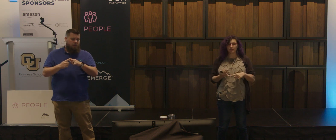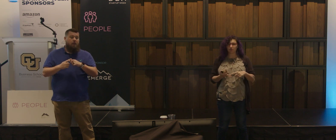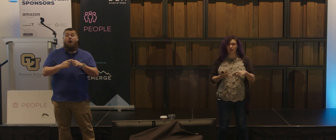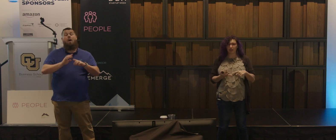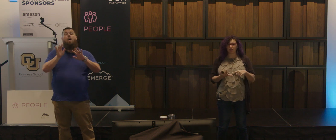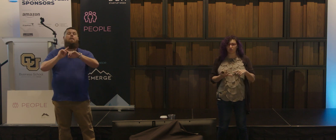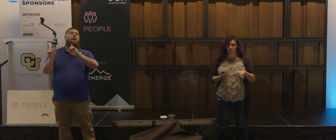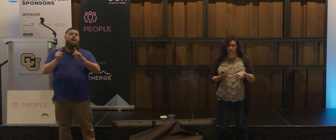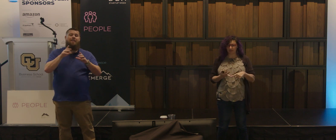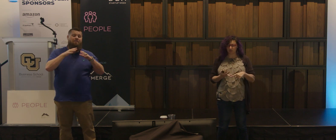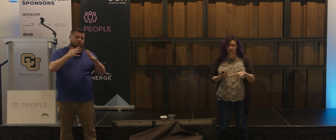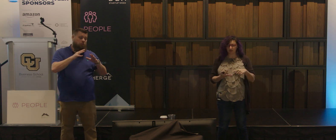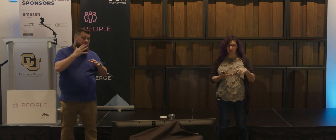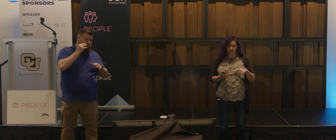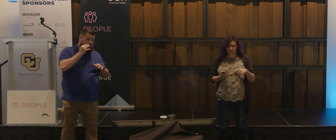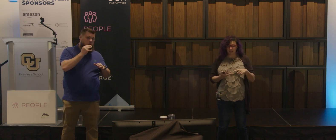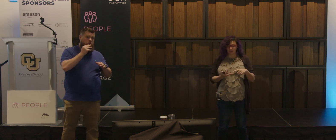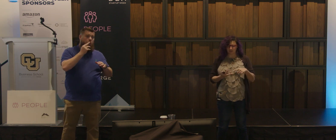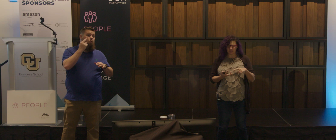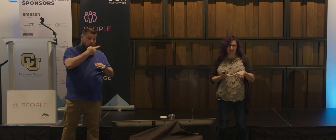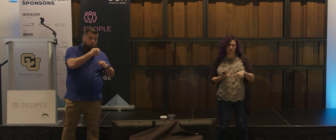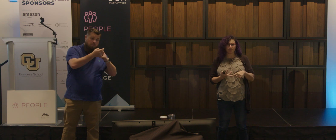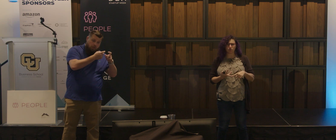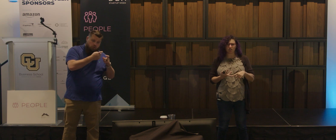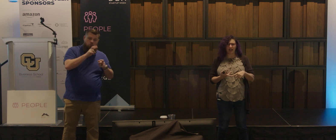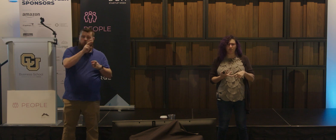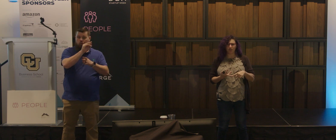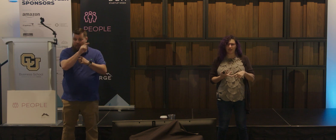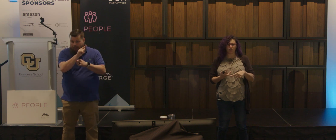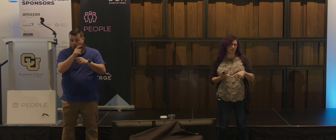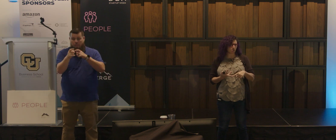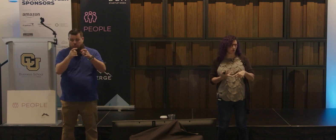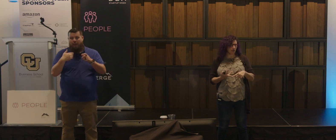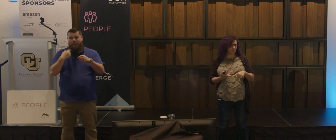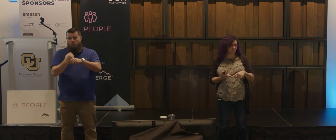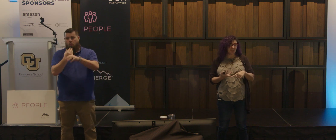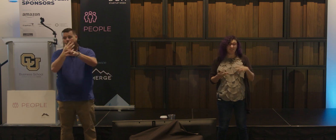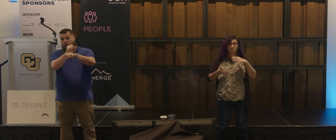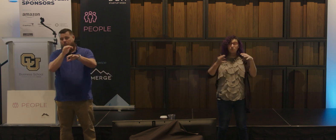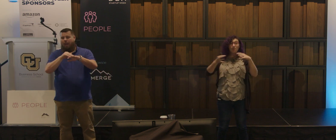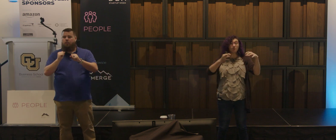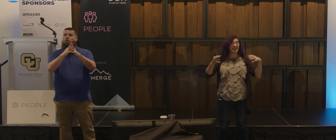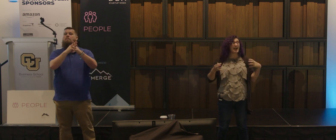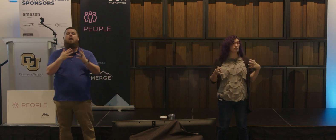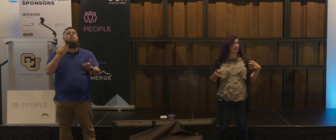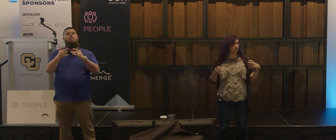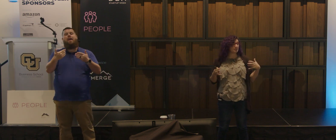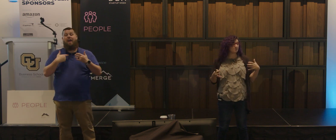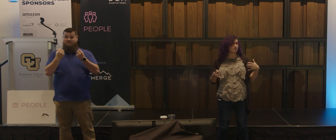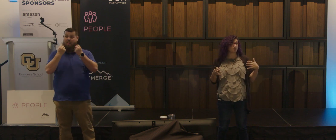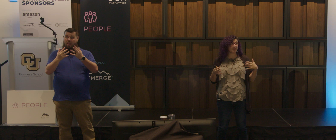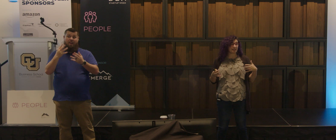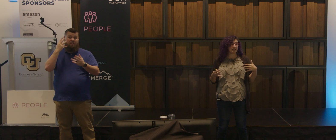restaurant management and retail management and had a remote job that was at a startup, they probably have a lot